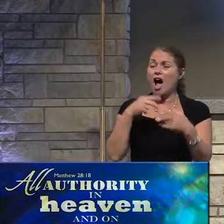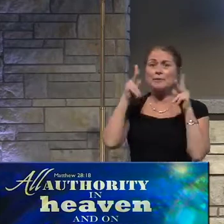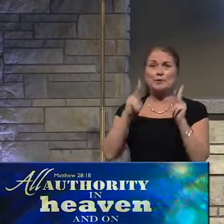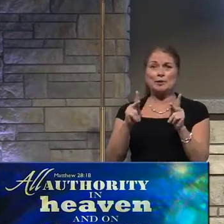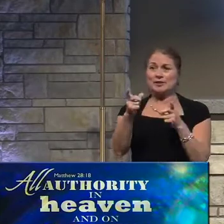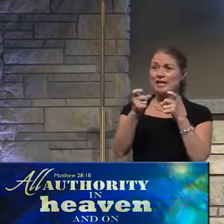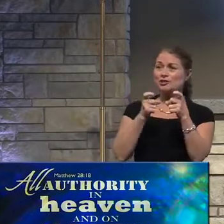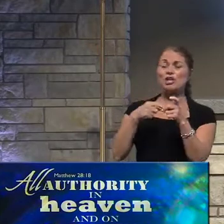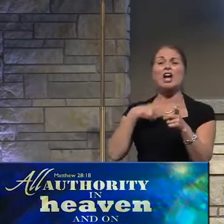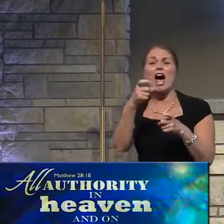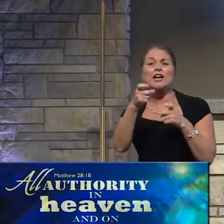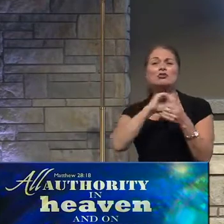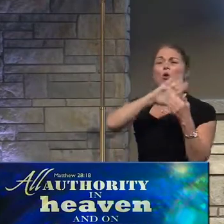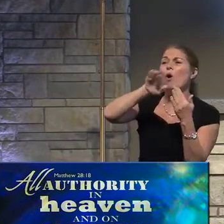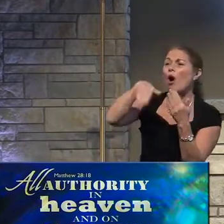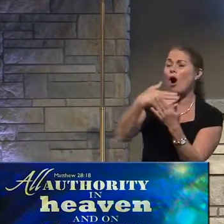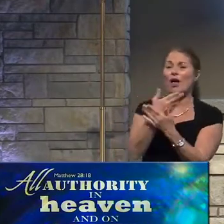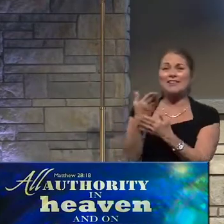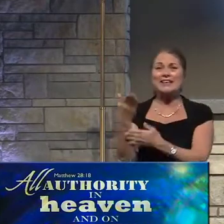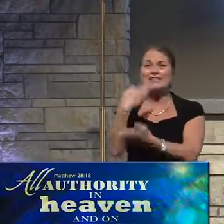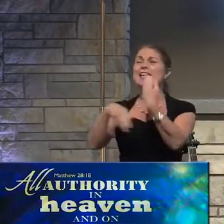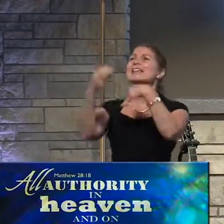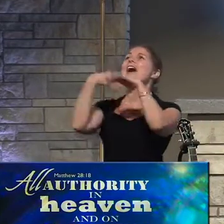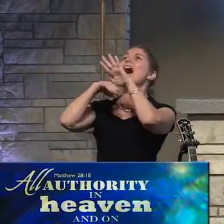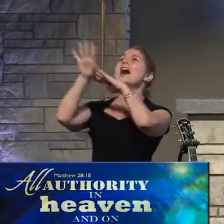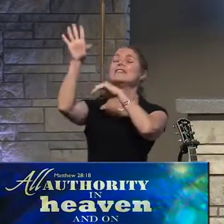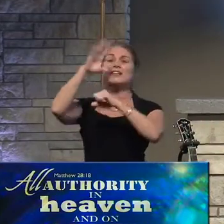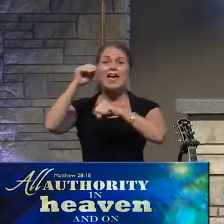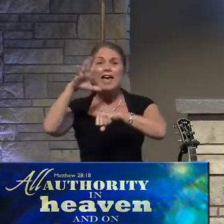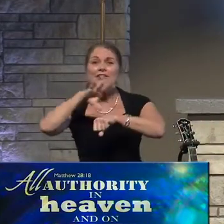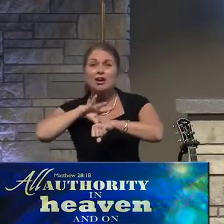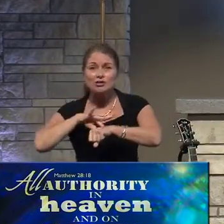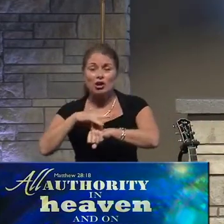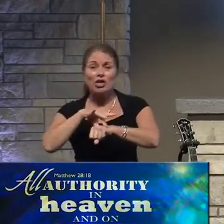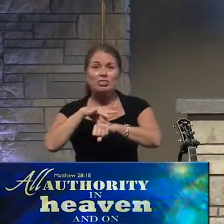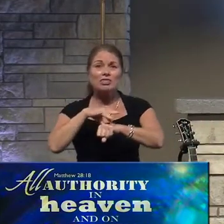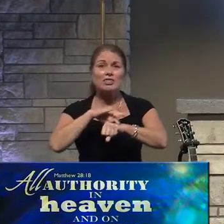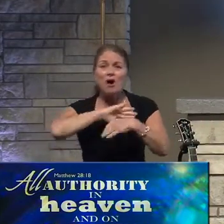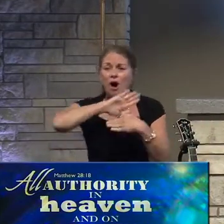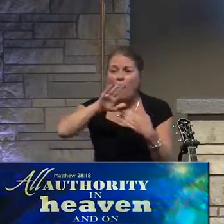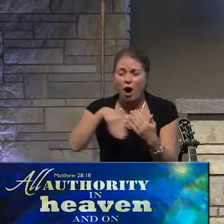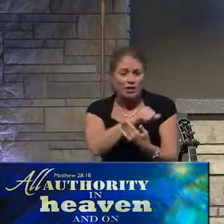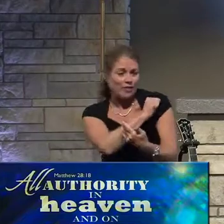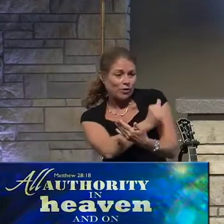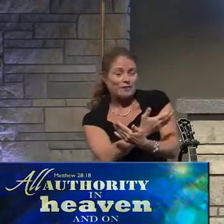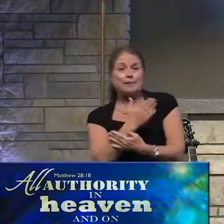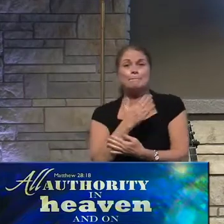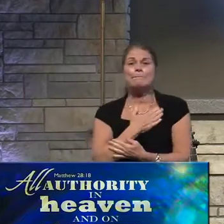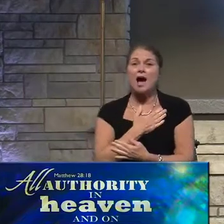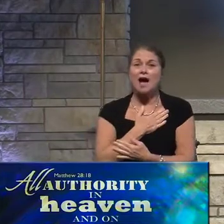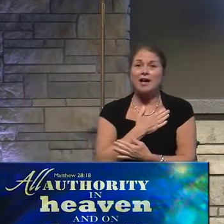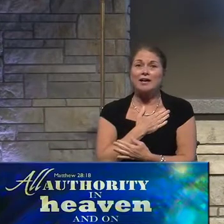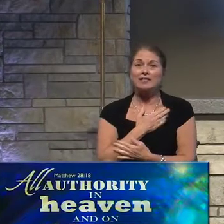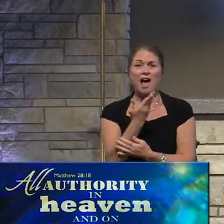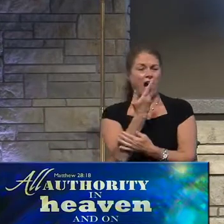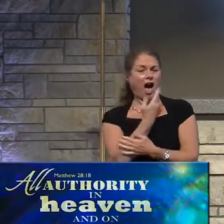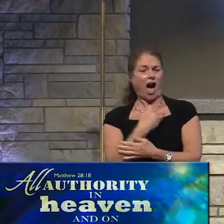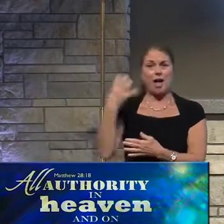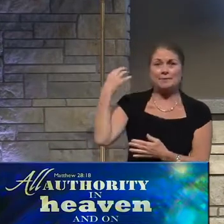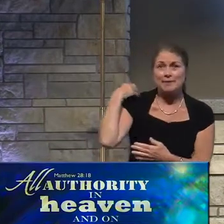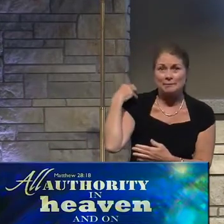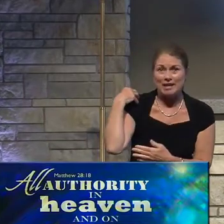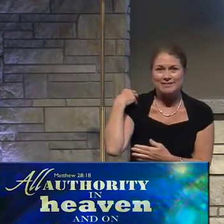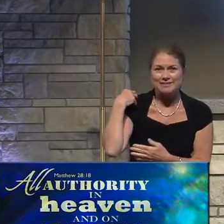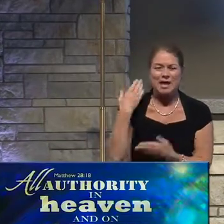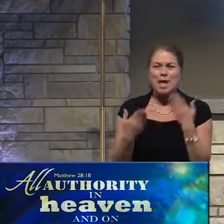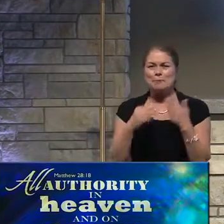charge. I control all things in heaven and on earth. All authority is mine. I'm the boss. I